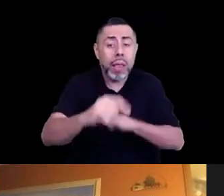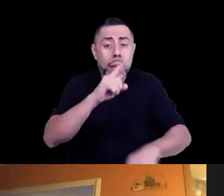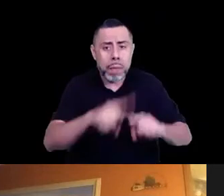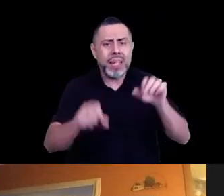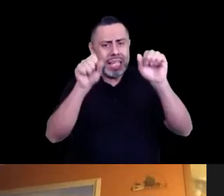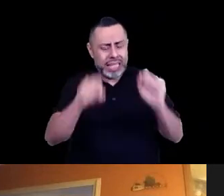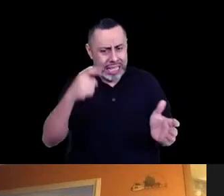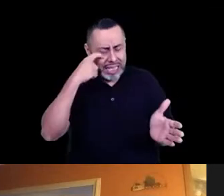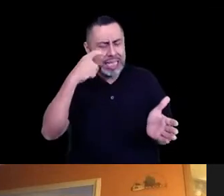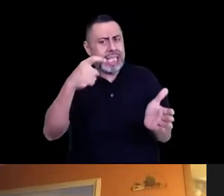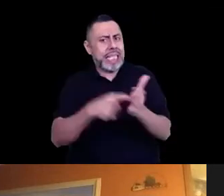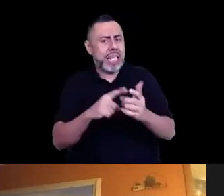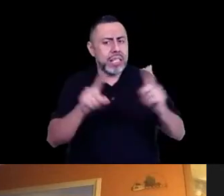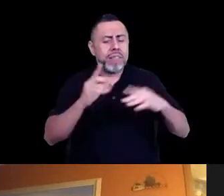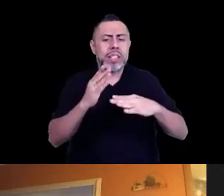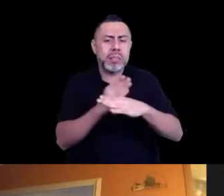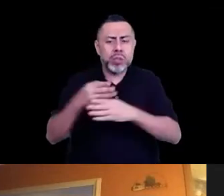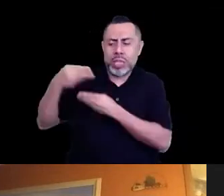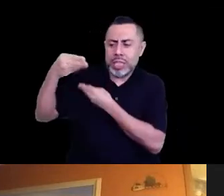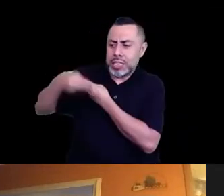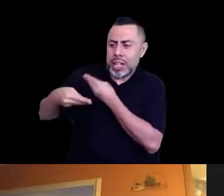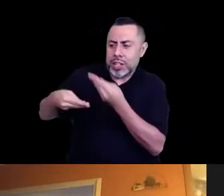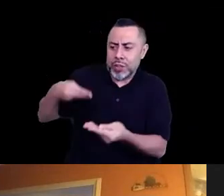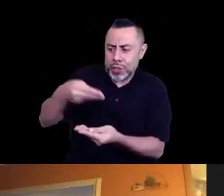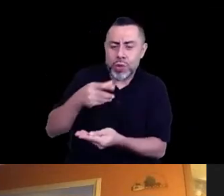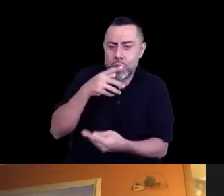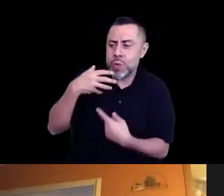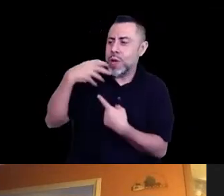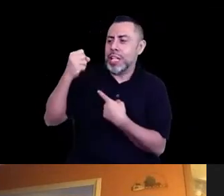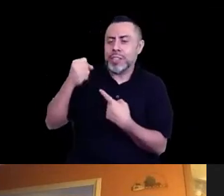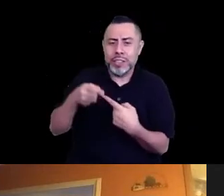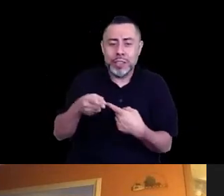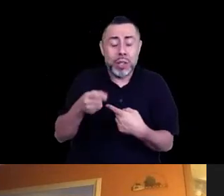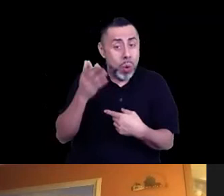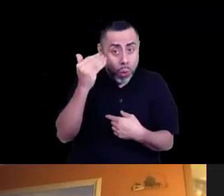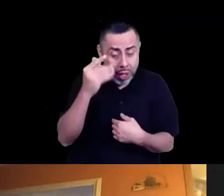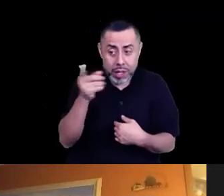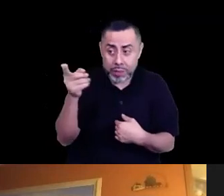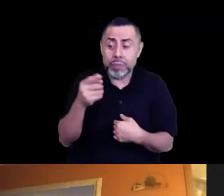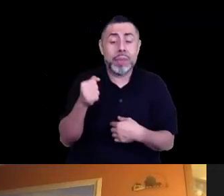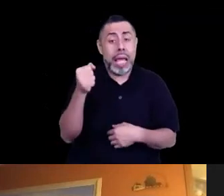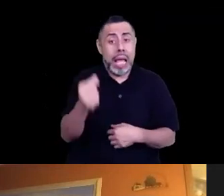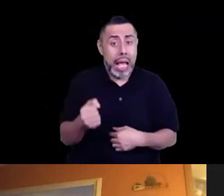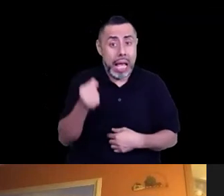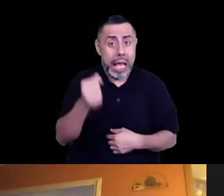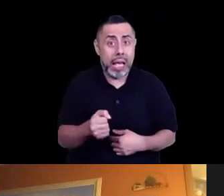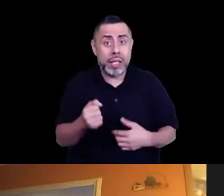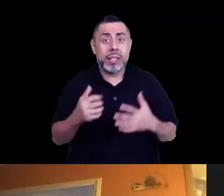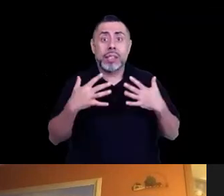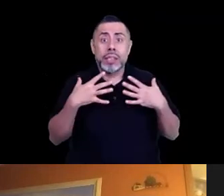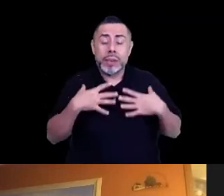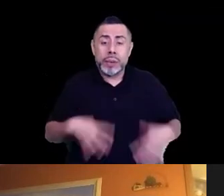in generations, because the elder was dressed in about half a yard of cloth and about a gallon of